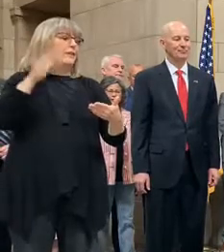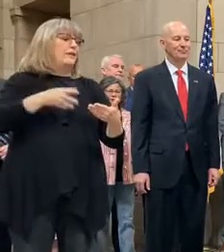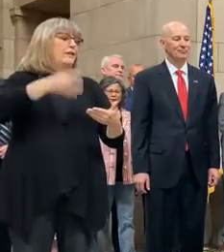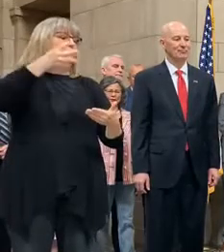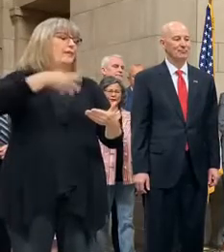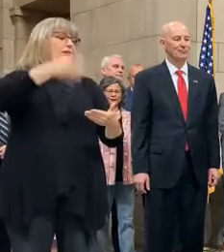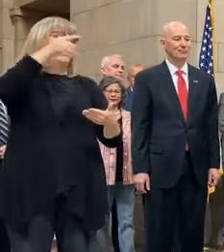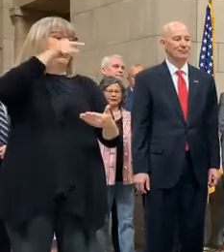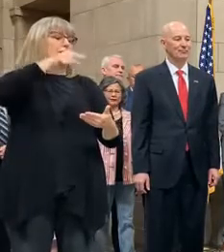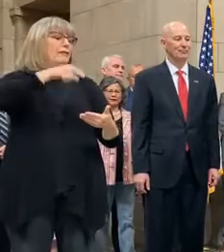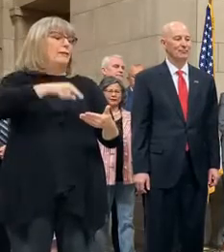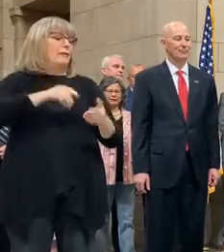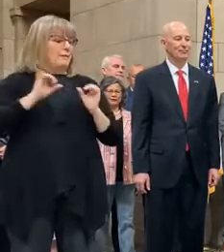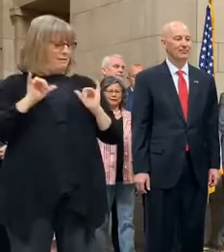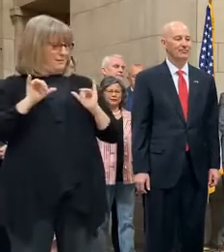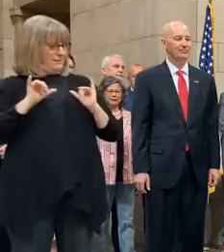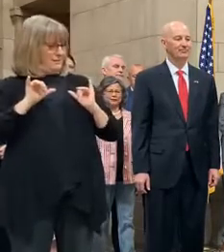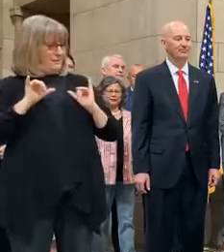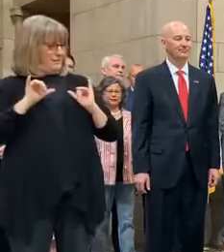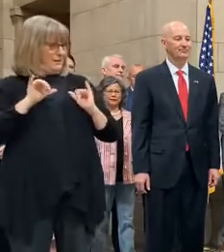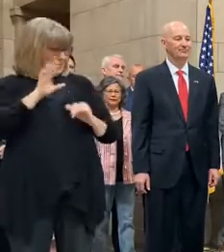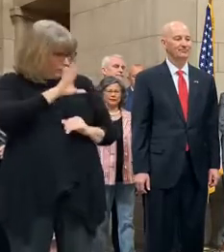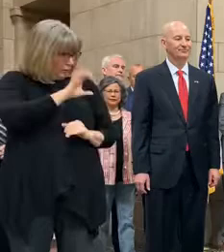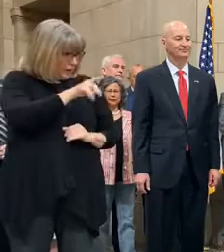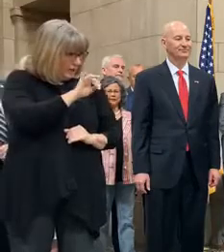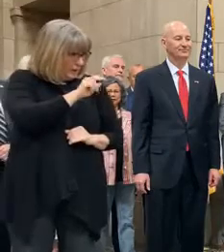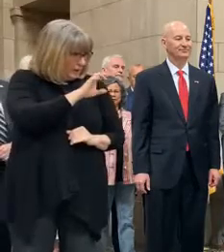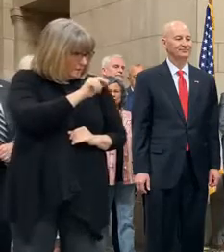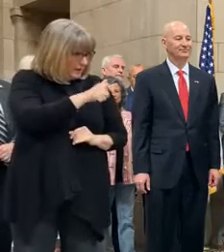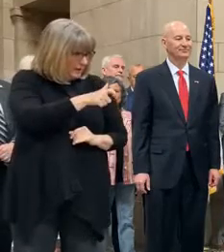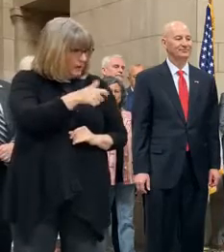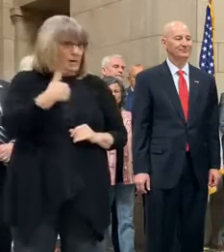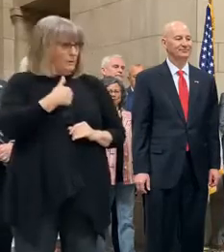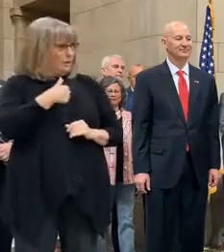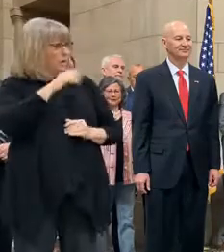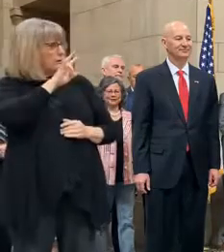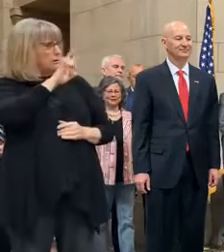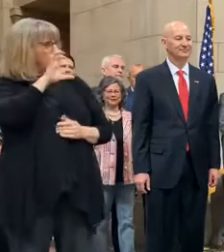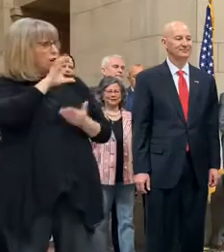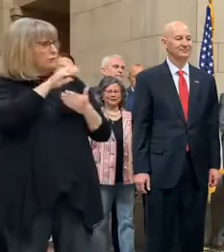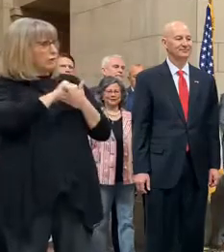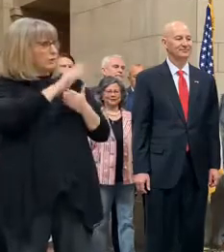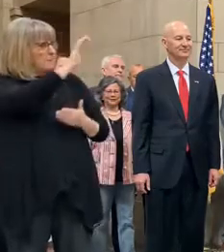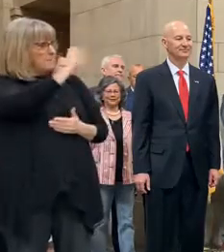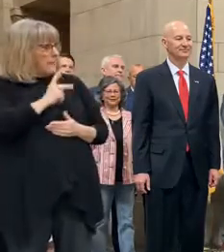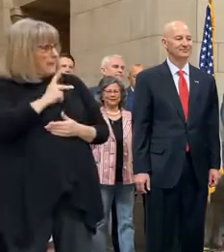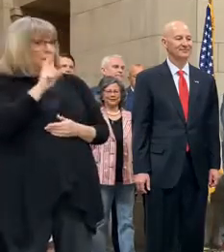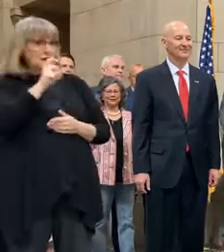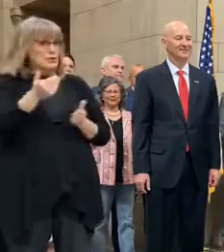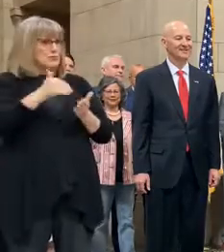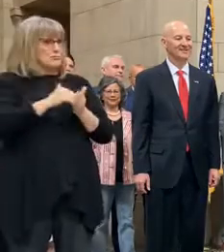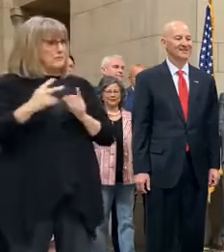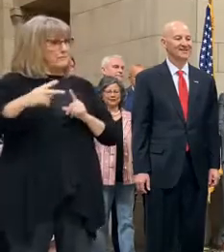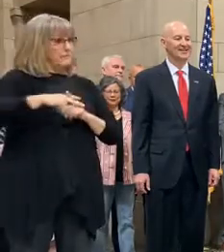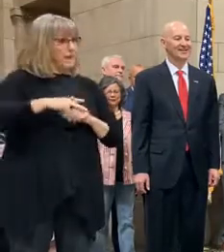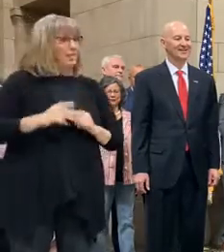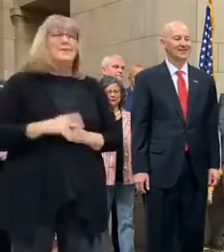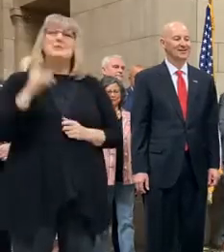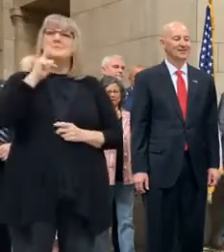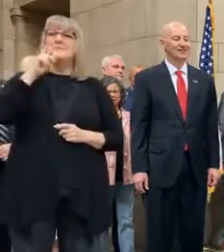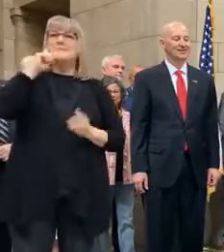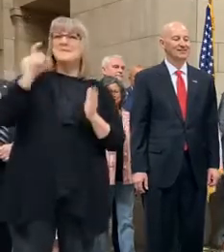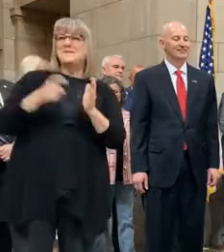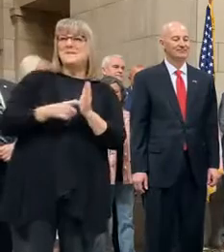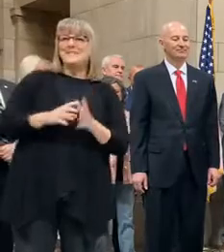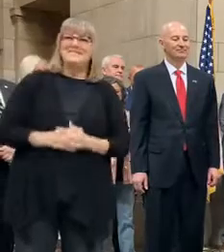thread, and it's like, oh, have you done your income taxes? We got $700 back. You need to refile. So people